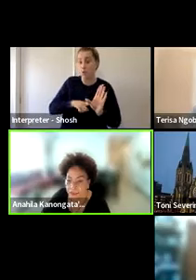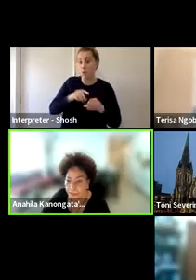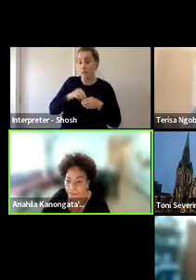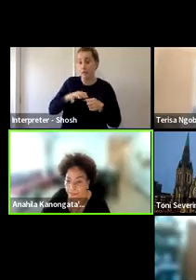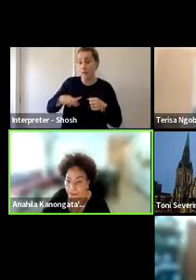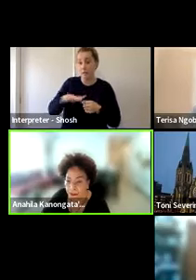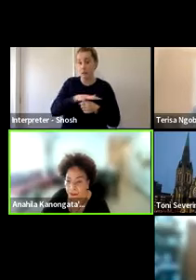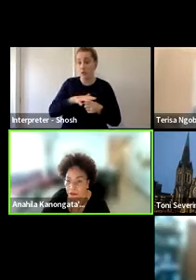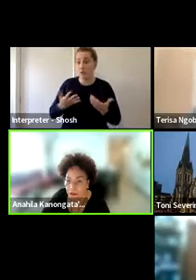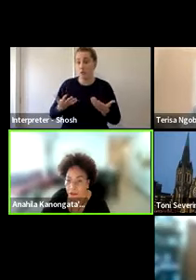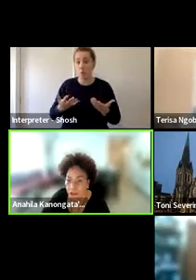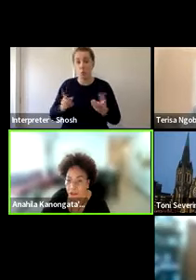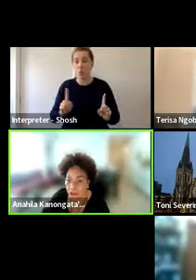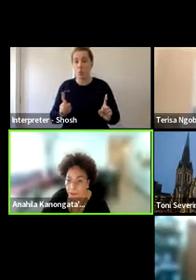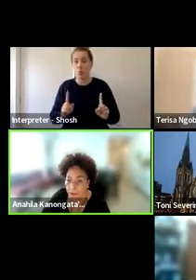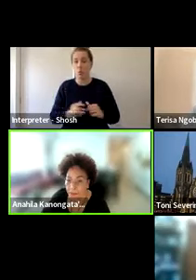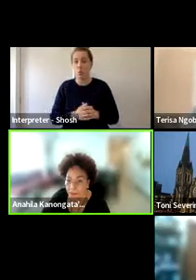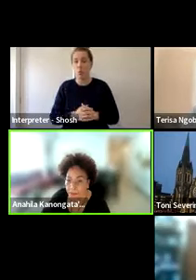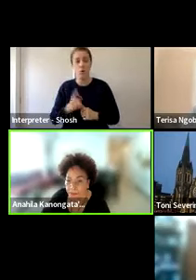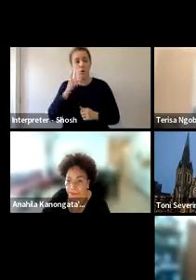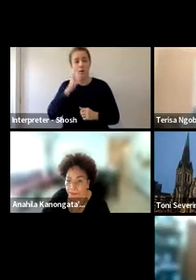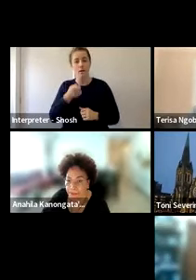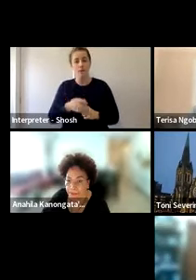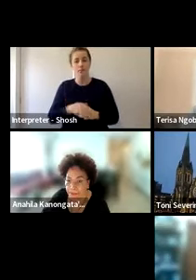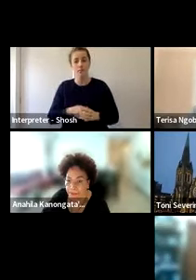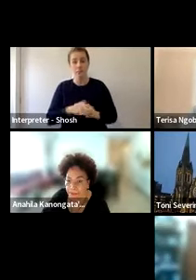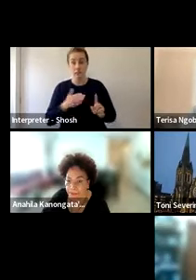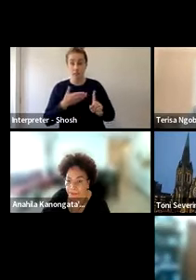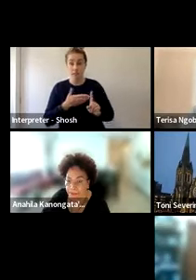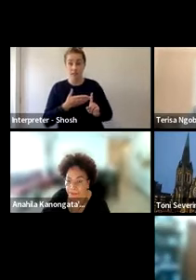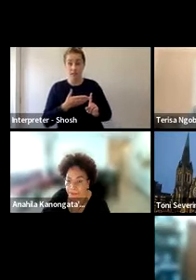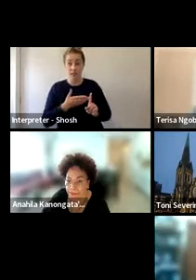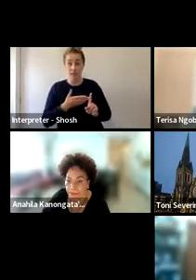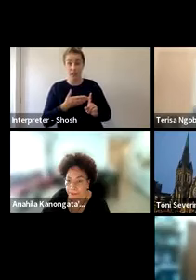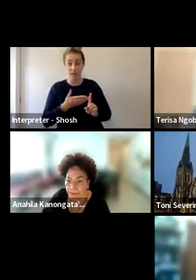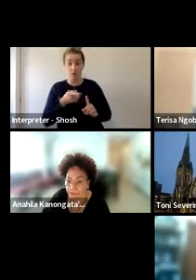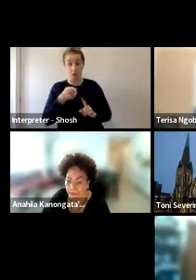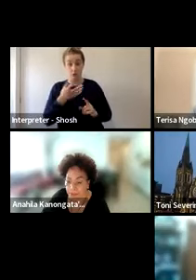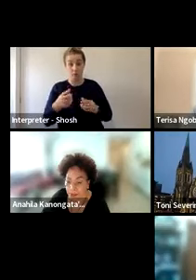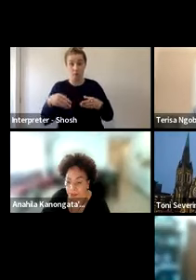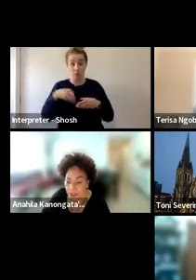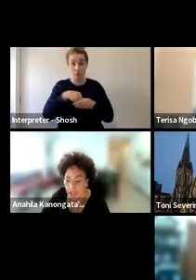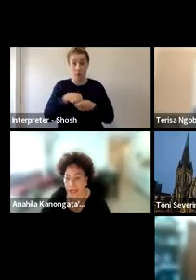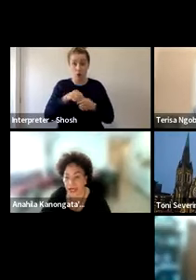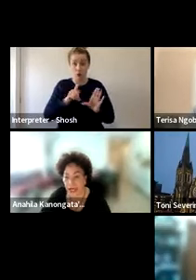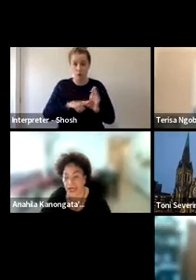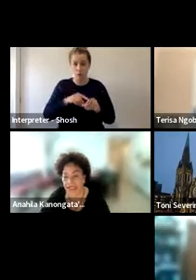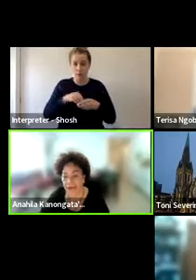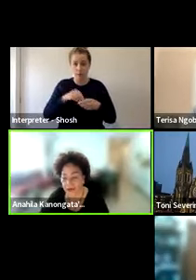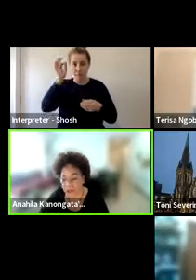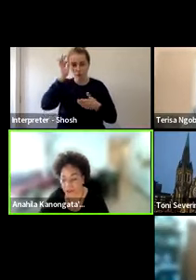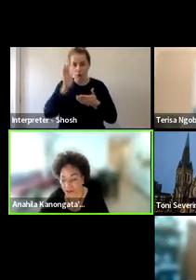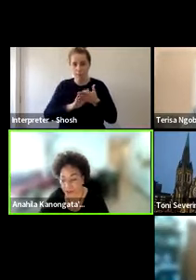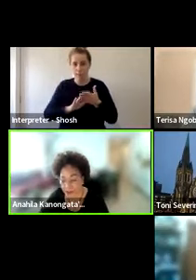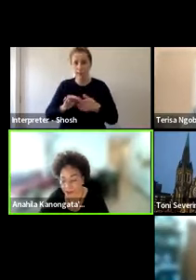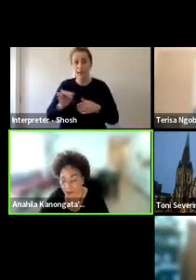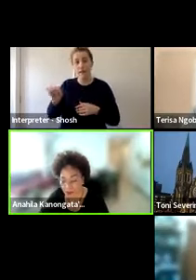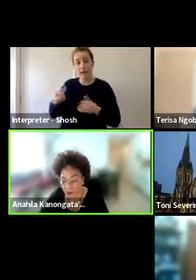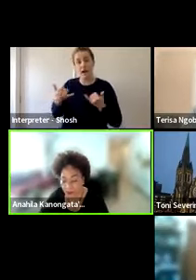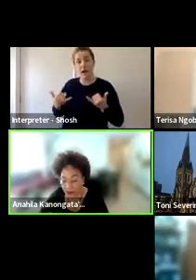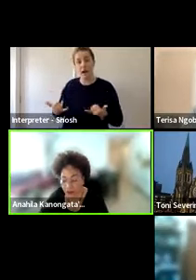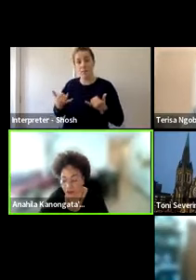space? Or yeah. Specifically, have youth in the committee? Is that what you're asking? Yes, because at the